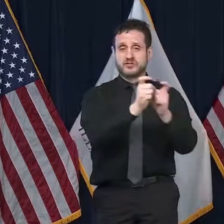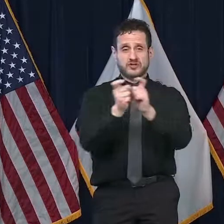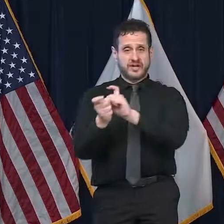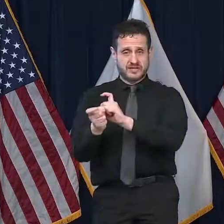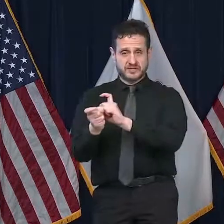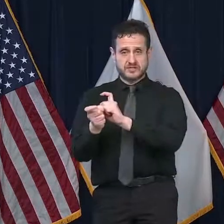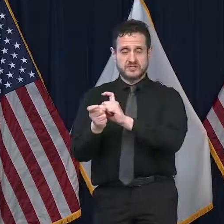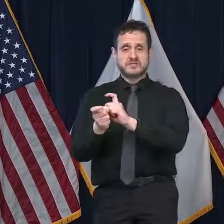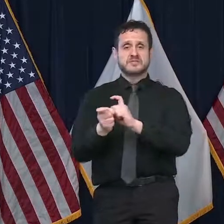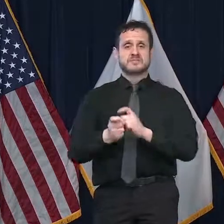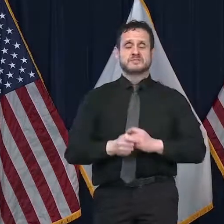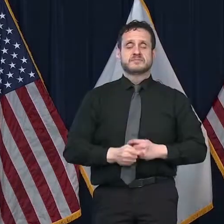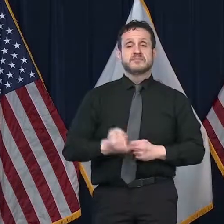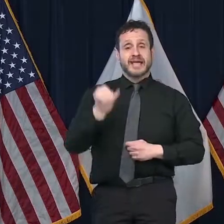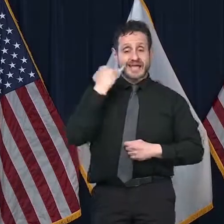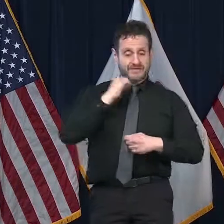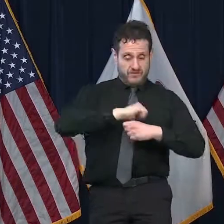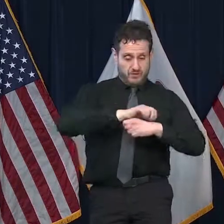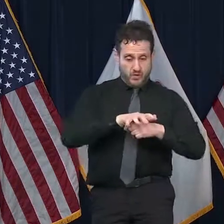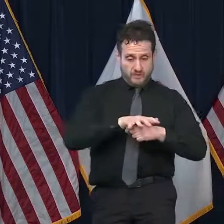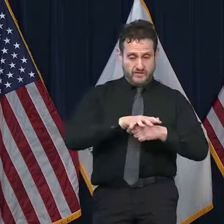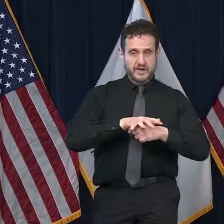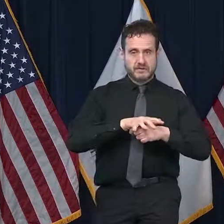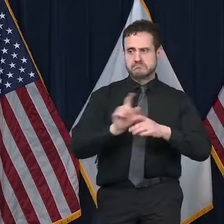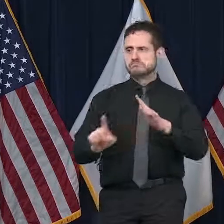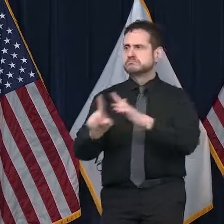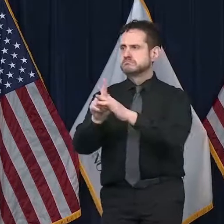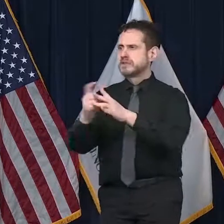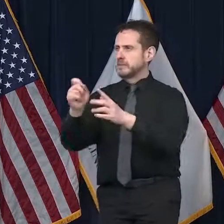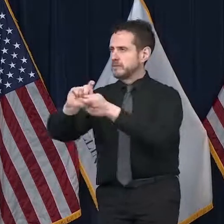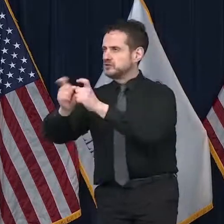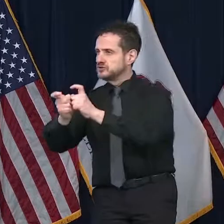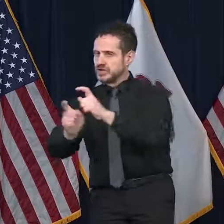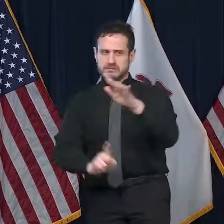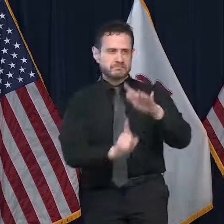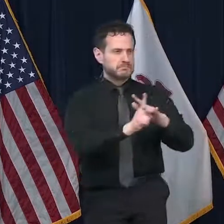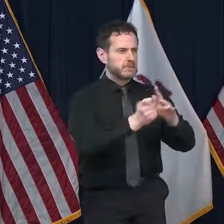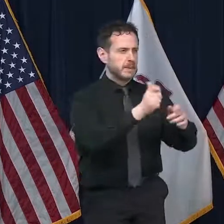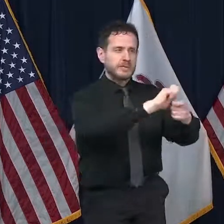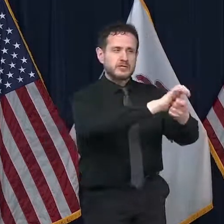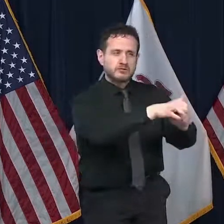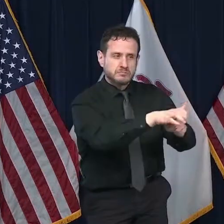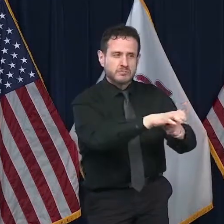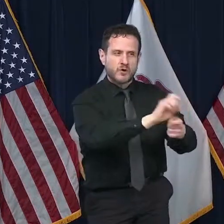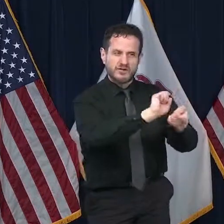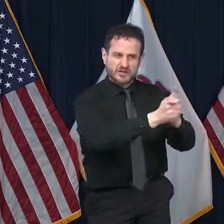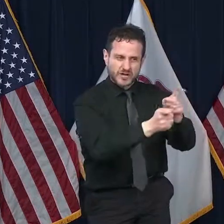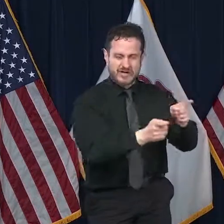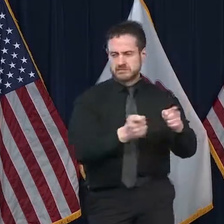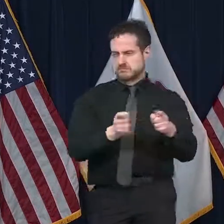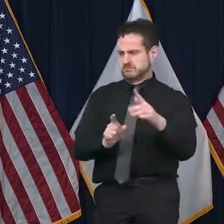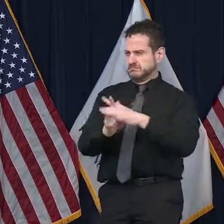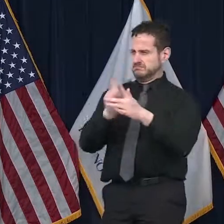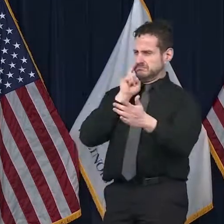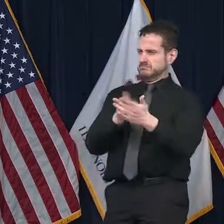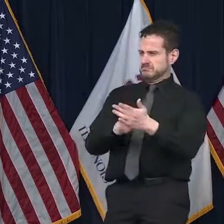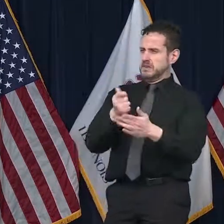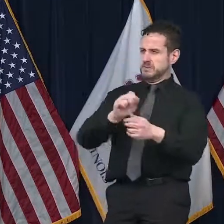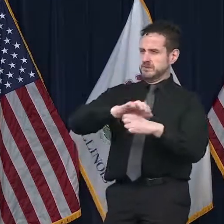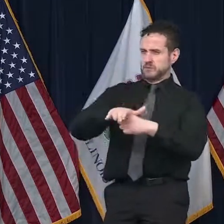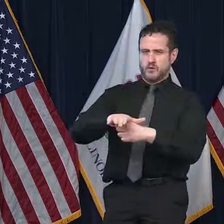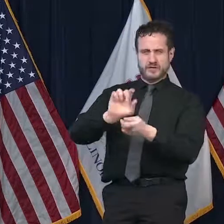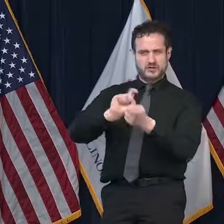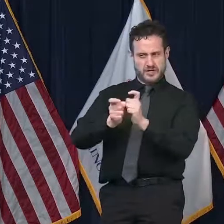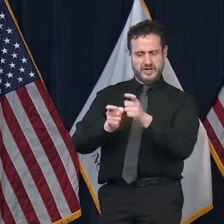of the virus are expected. We must continue to stay on guard as the virus that causes